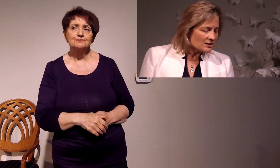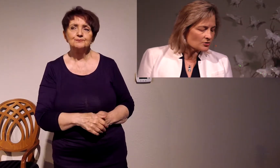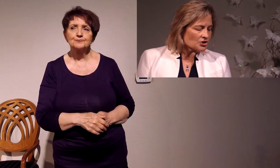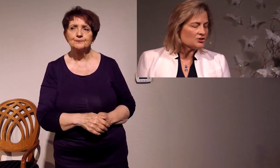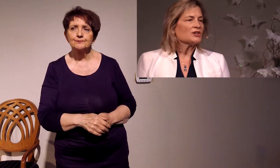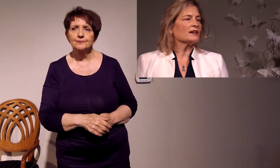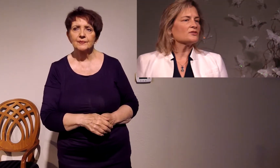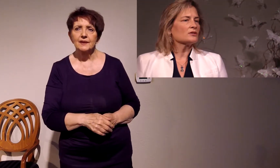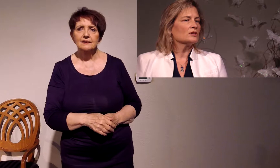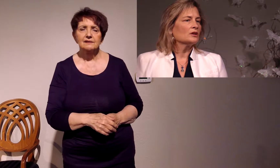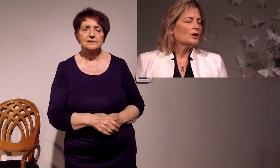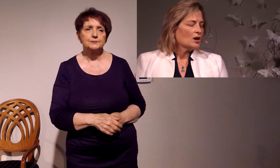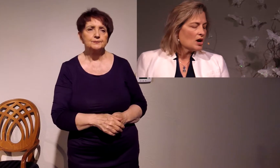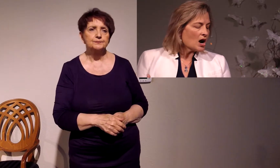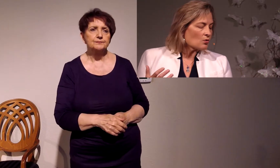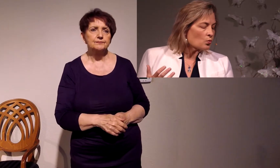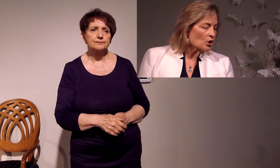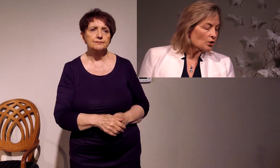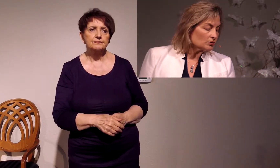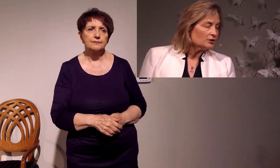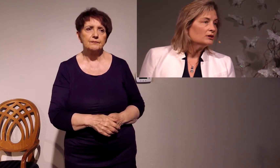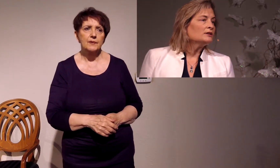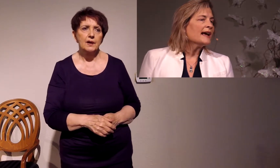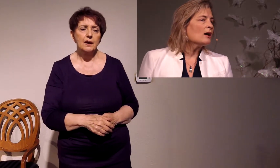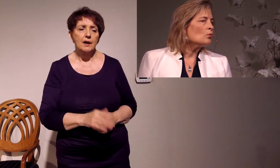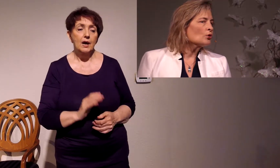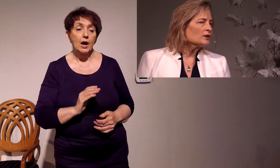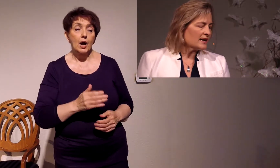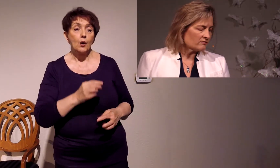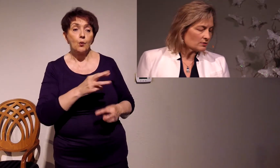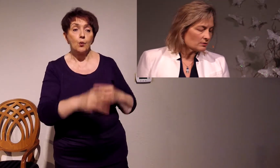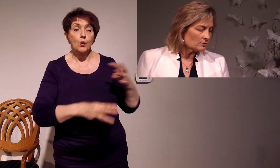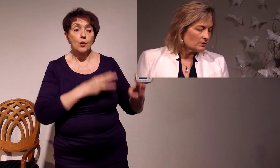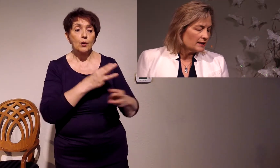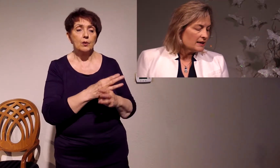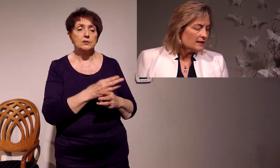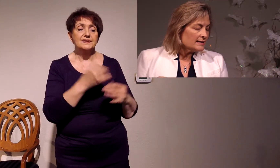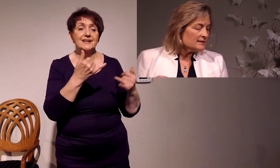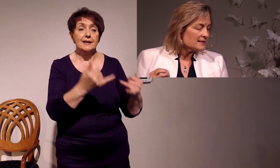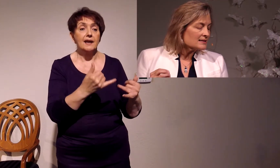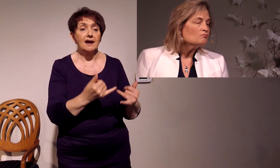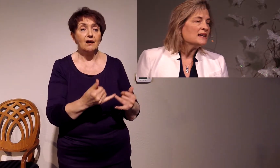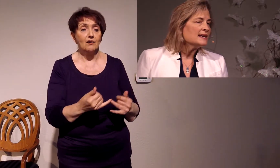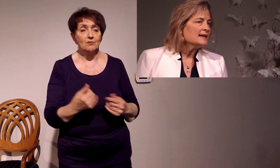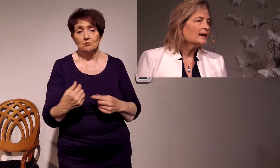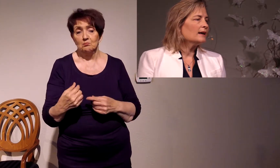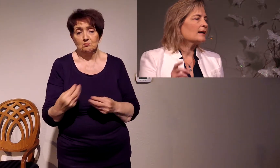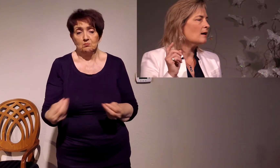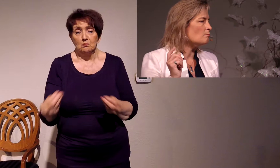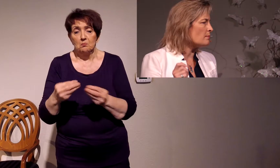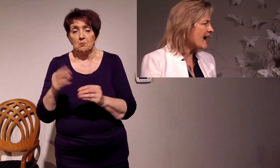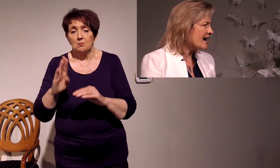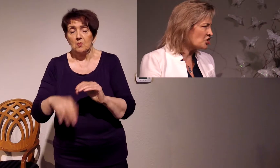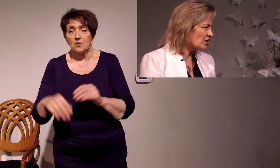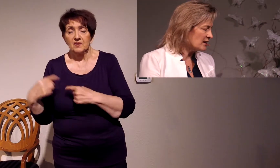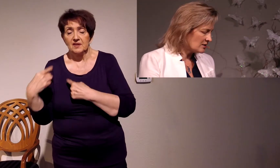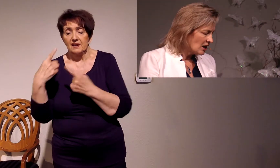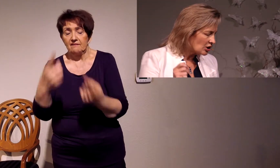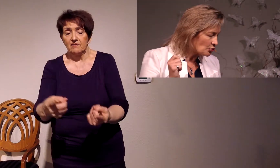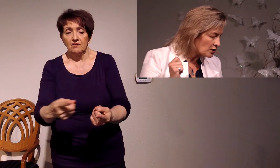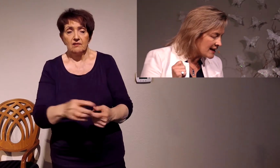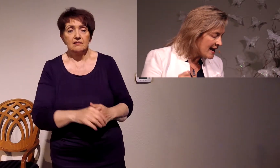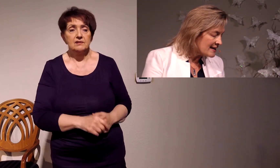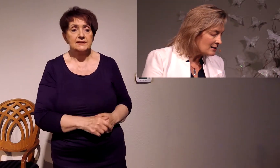Right here, she says, our world, now more than ever, needs as many